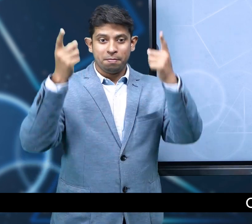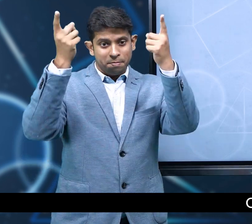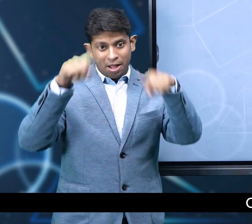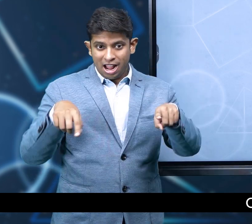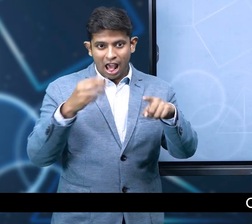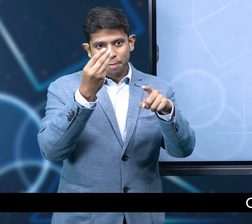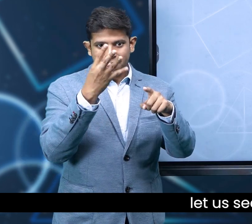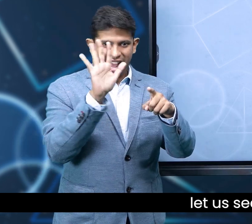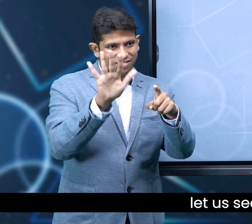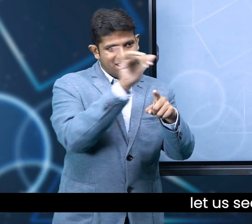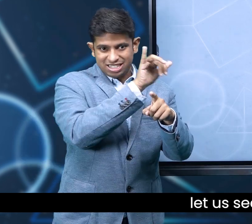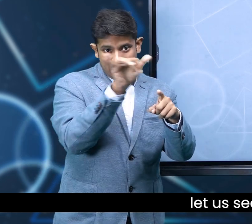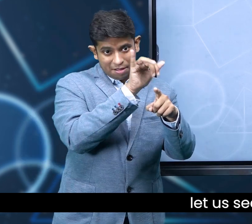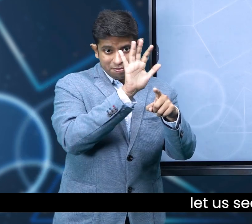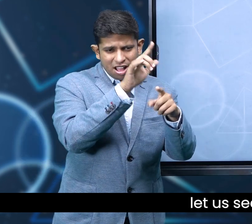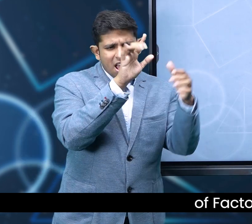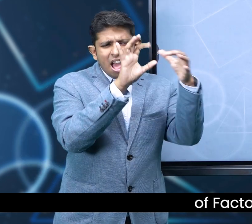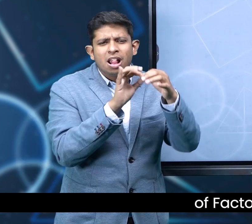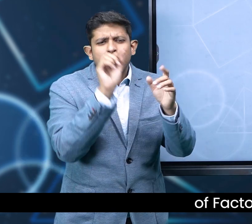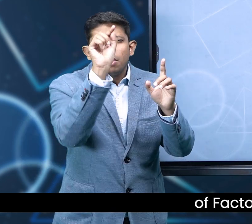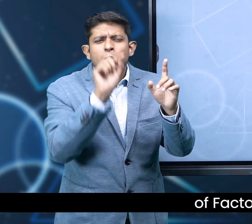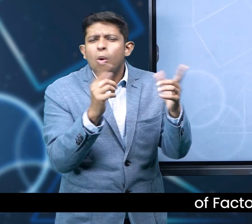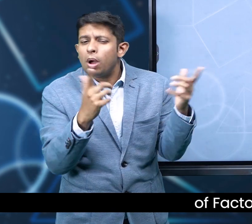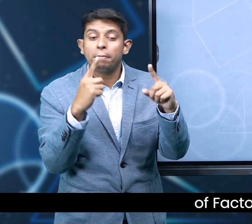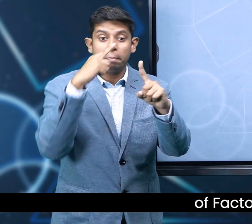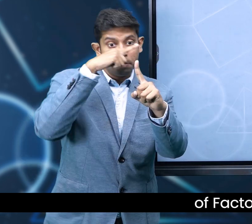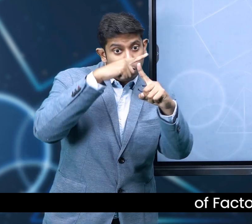Children, let us see the properties of factors and multiples.